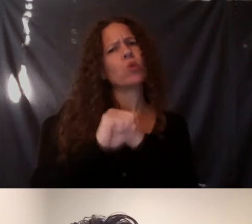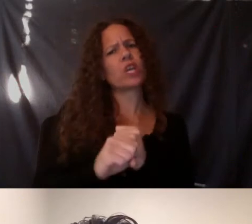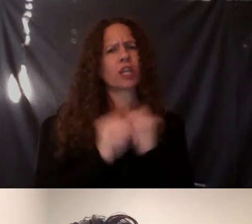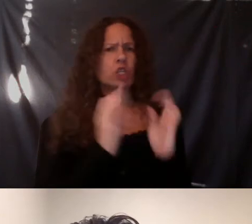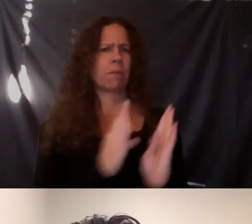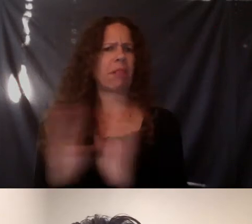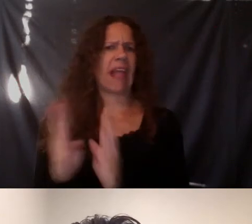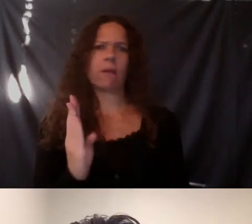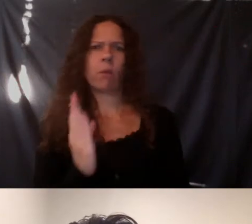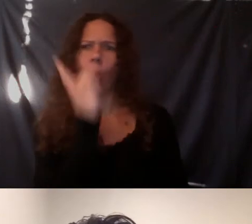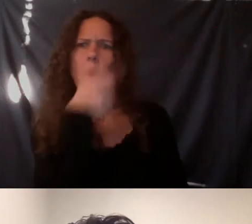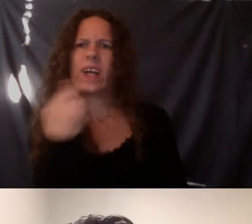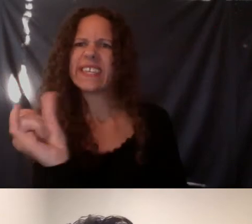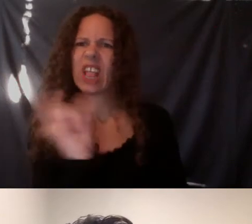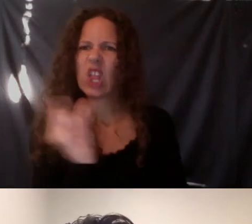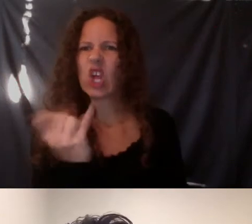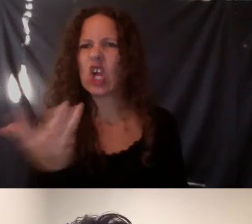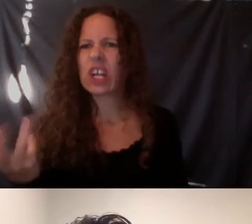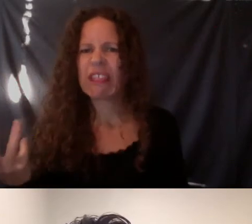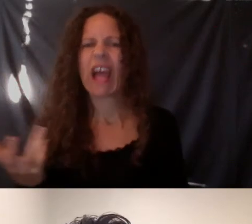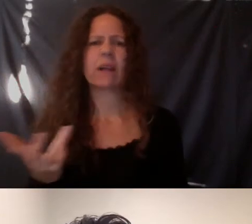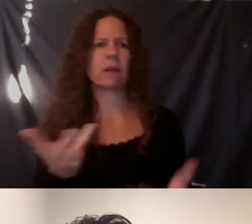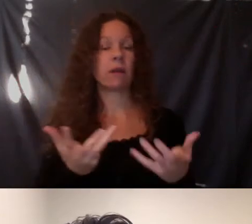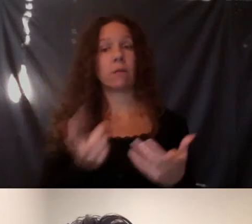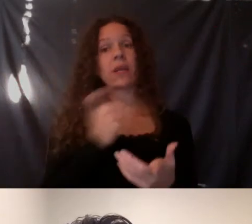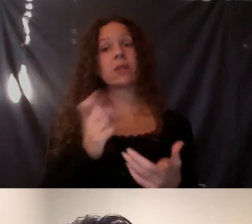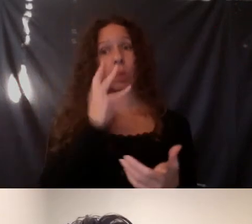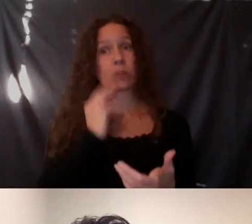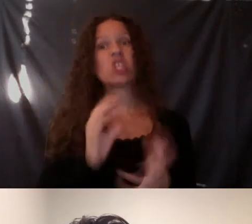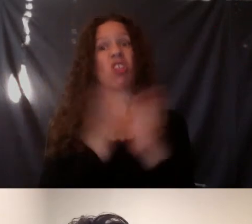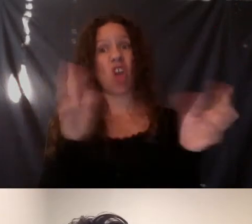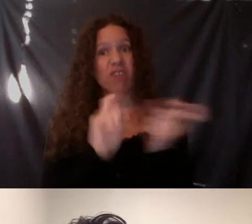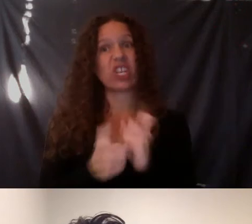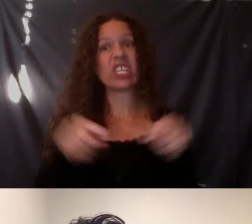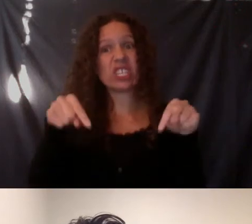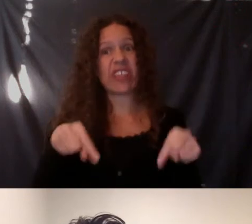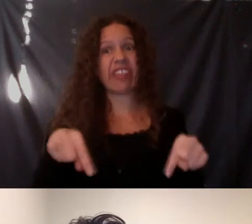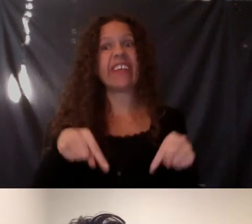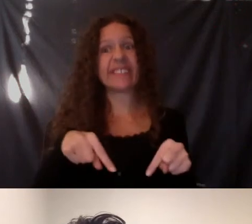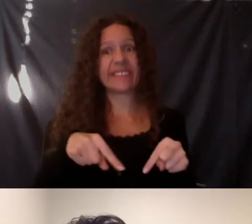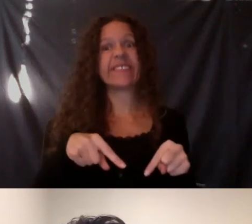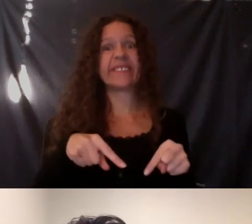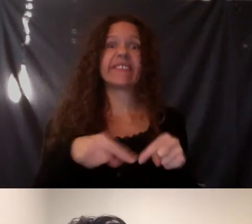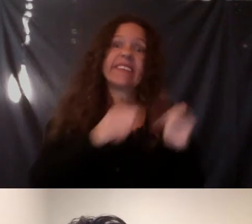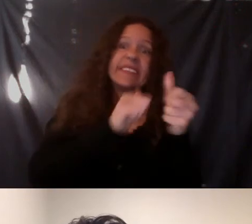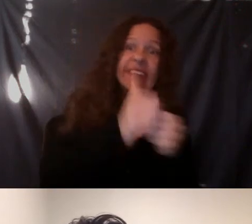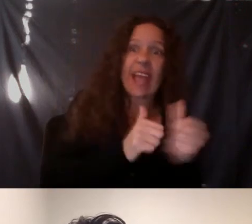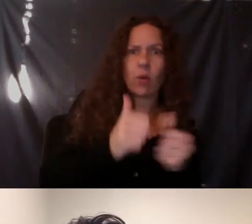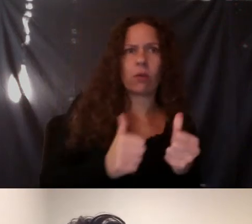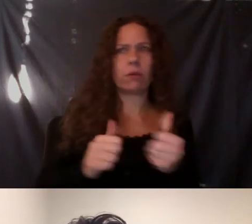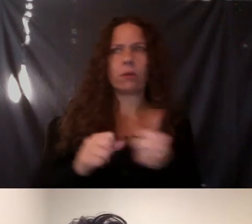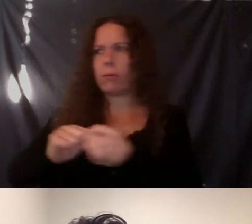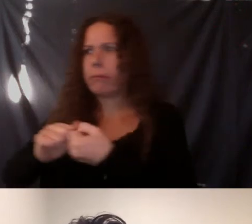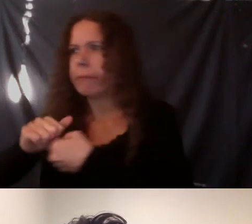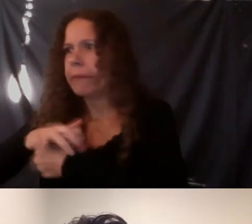environment, especially considering all of the changes that we are going to be experiencing this cycle with the pandemic and